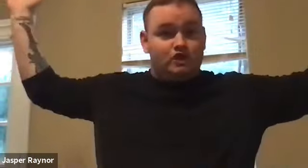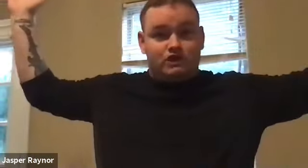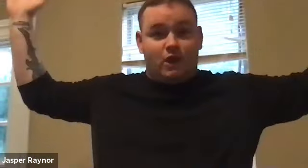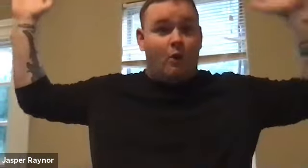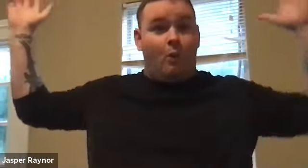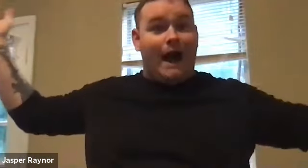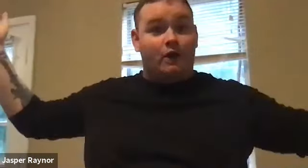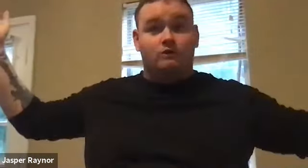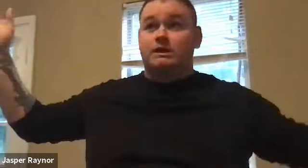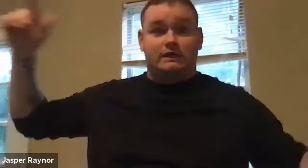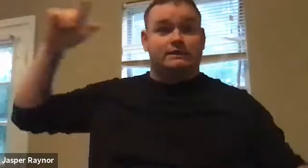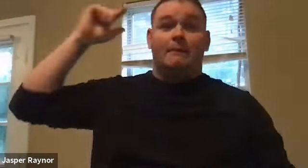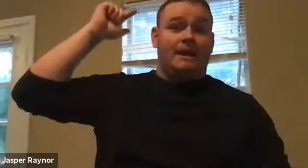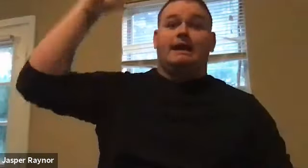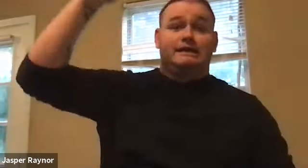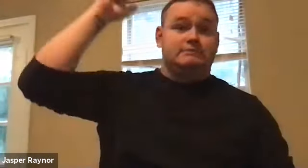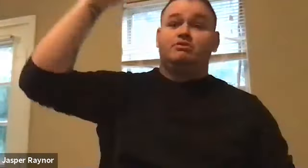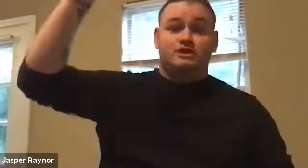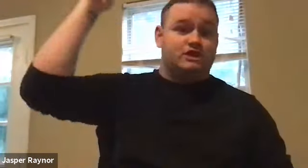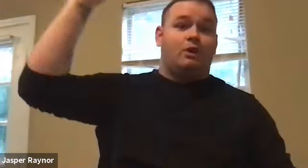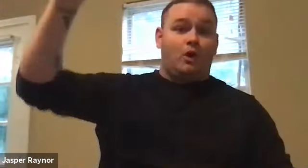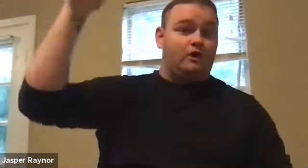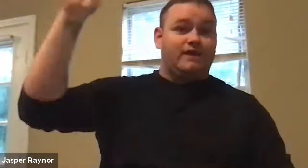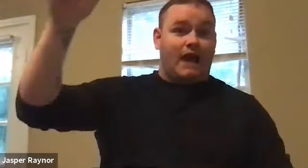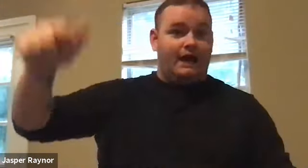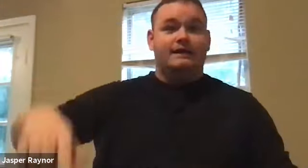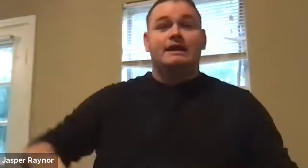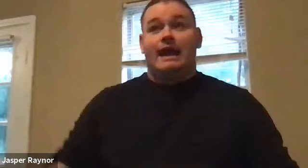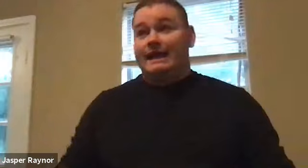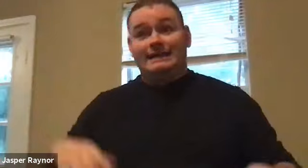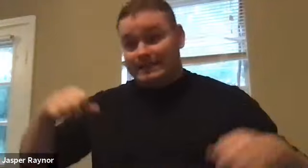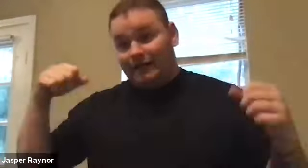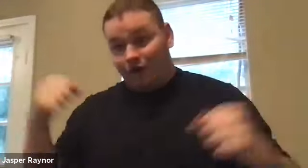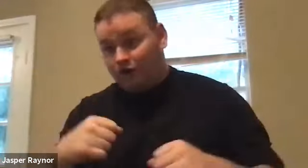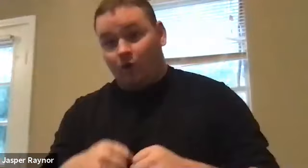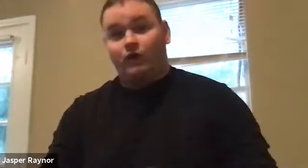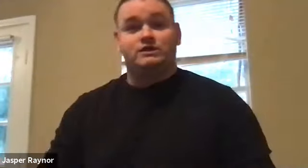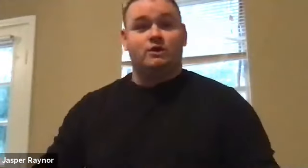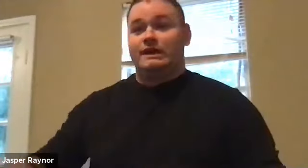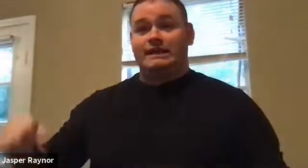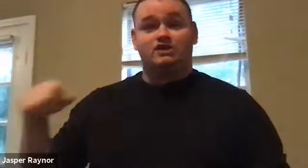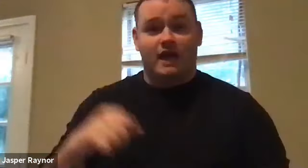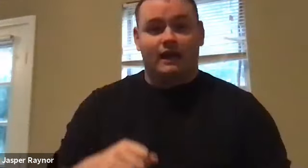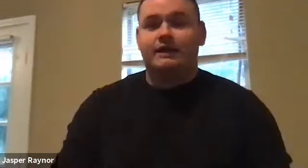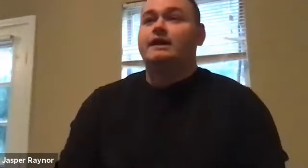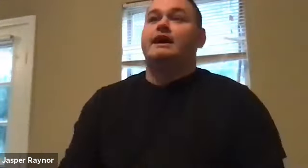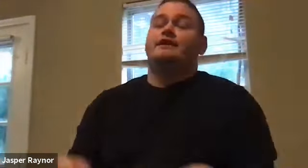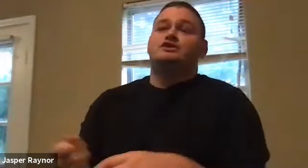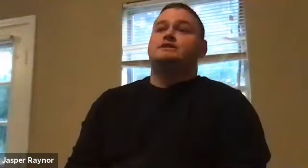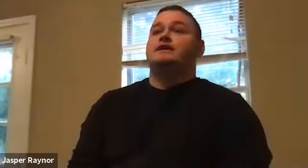is going wild because that man is preaching the word of God and he's getting hardcore into it and he's yelling and they're just sitting there